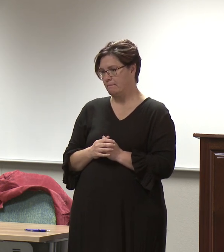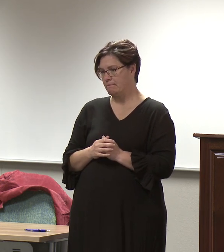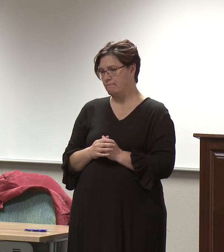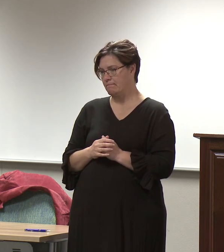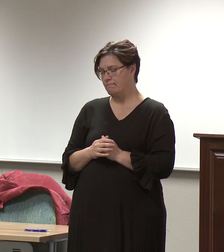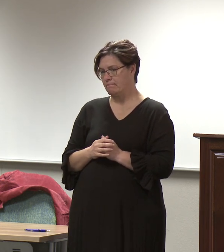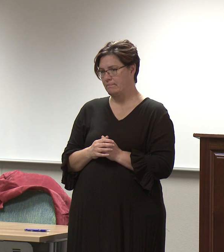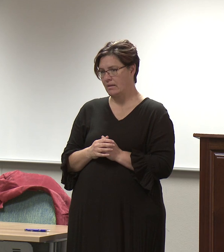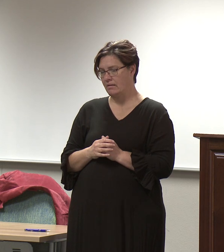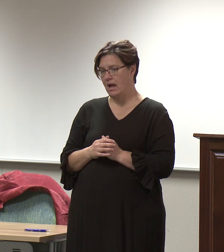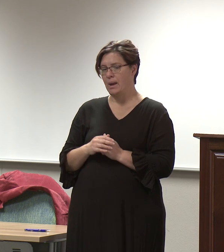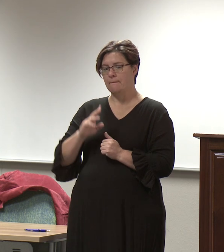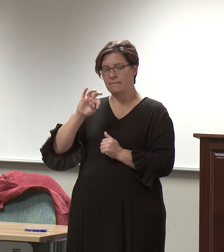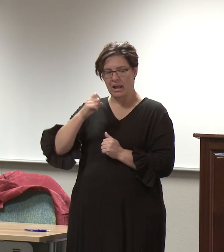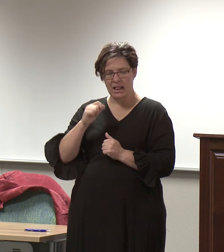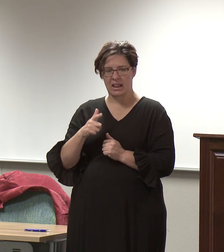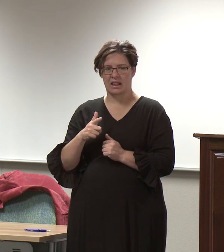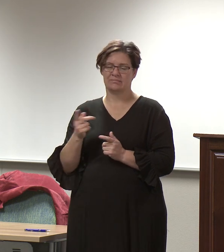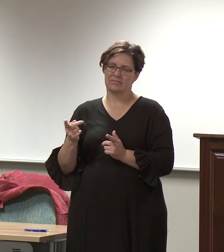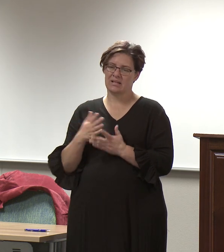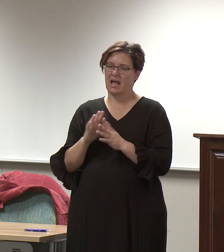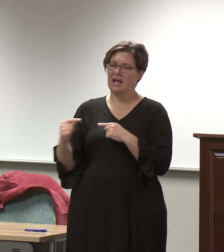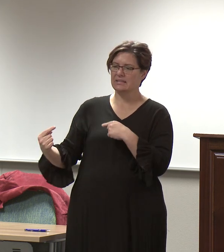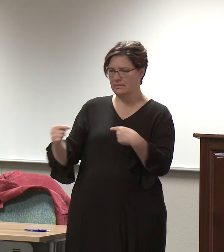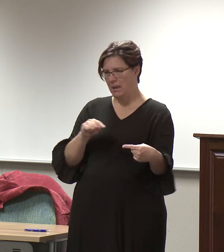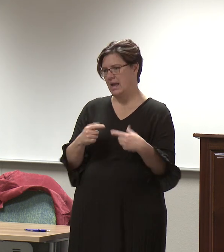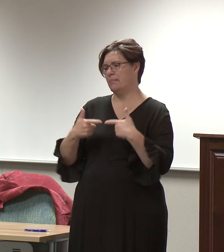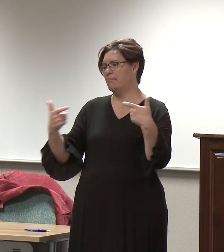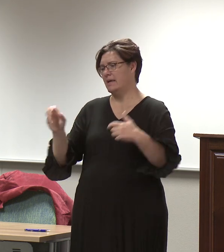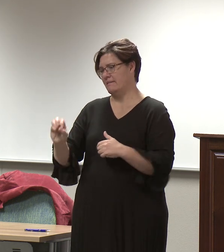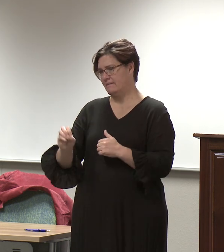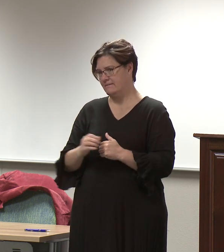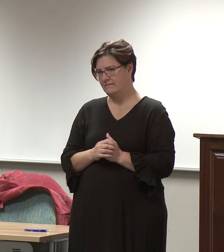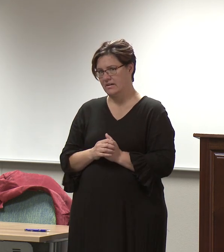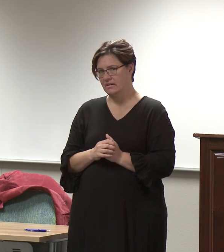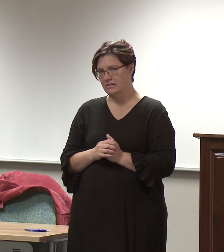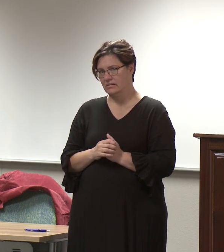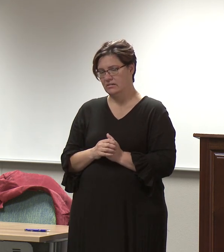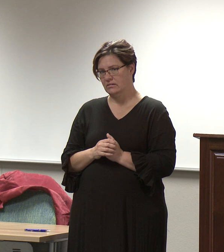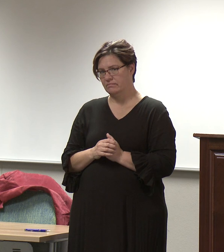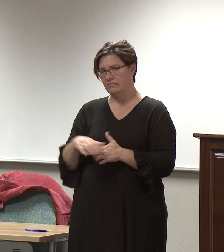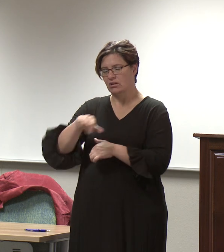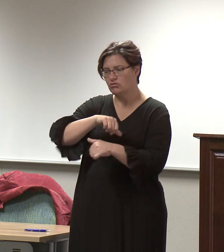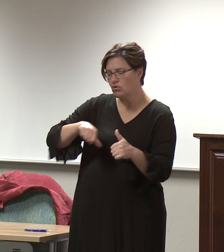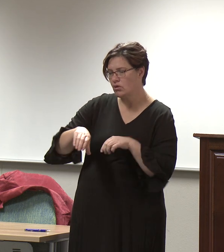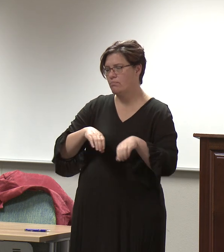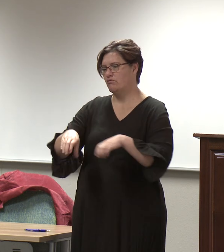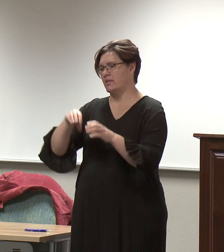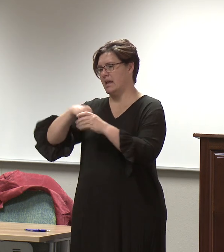as Michael is concerned, well, there is a big debate now whether there are social movements in